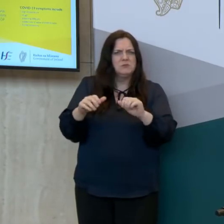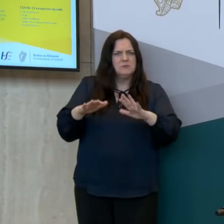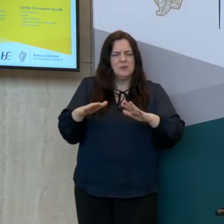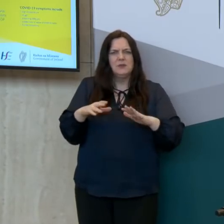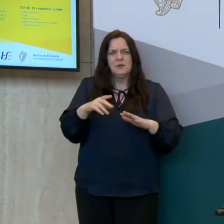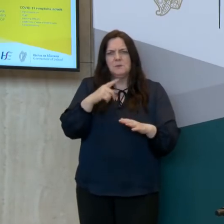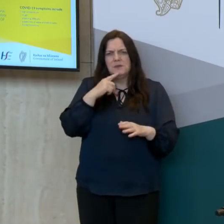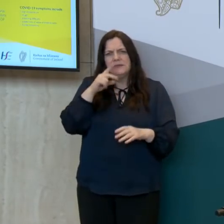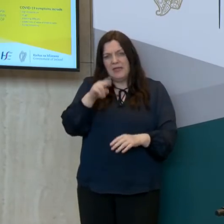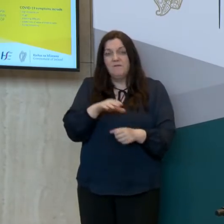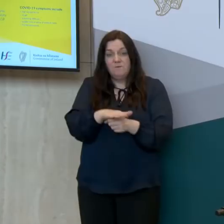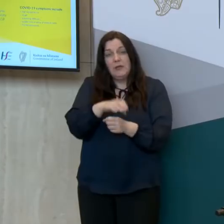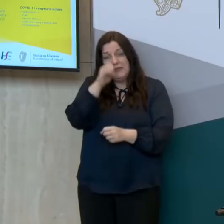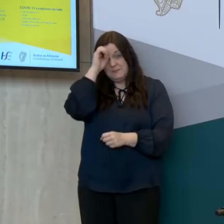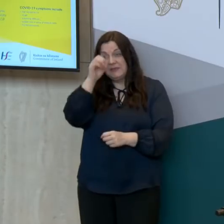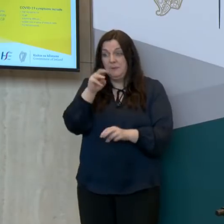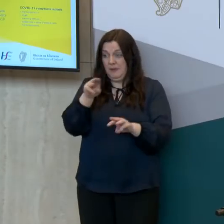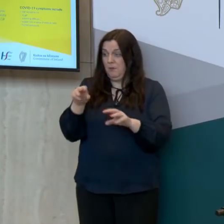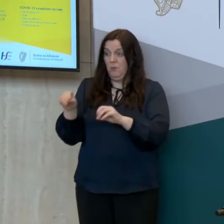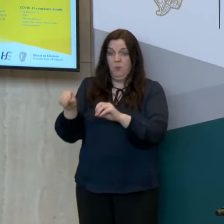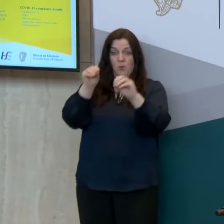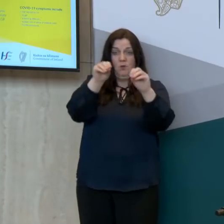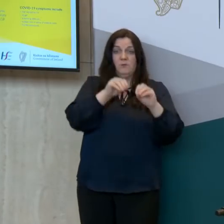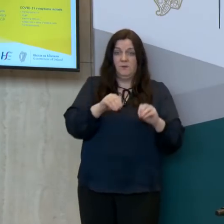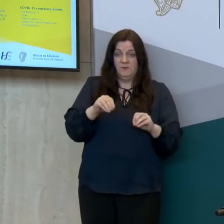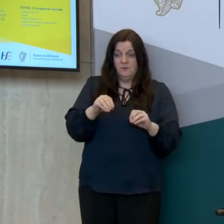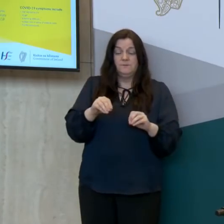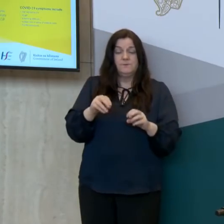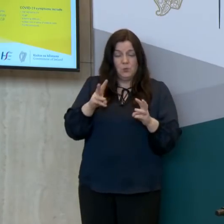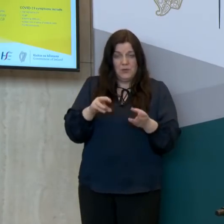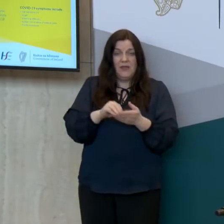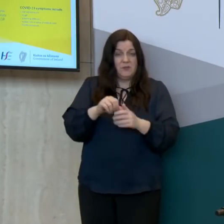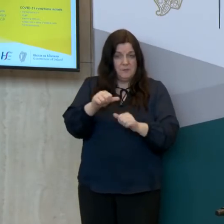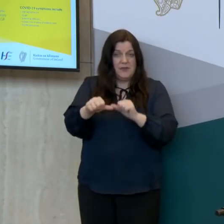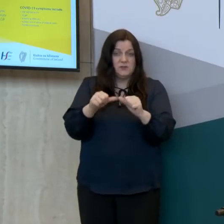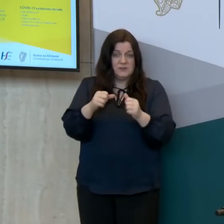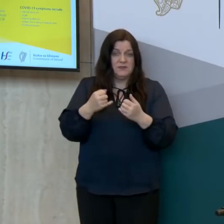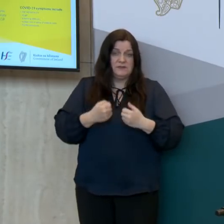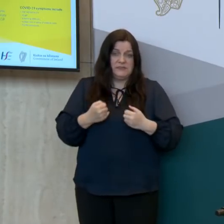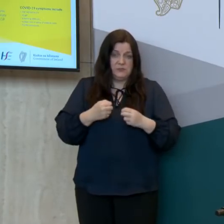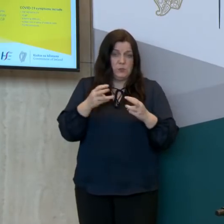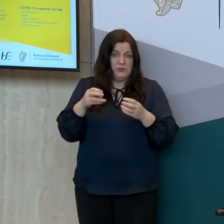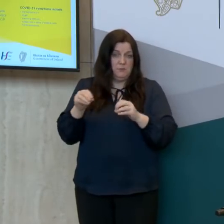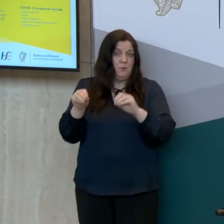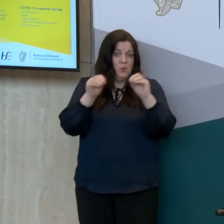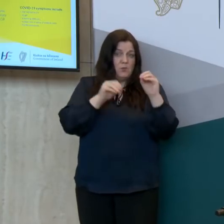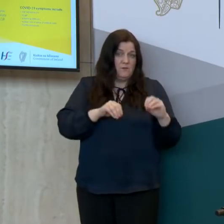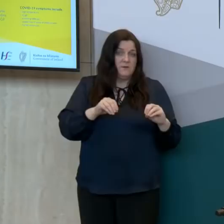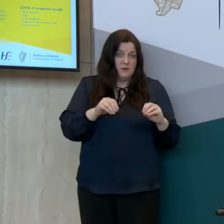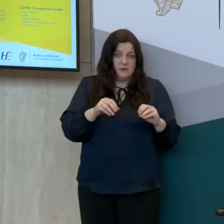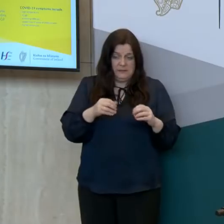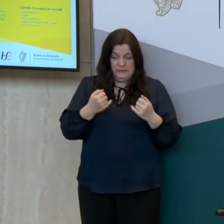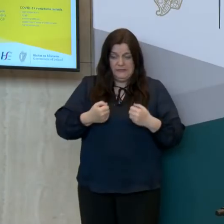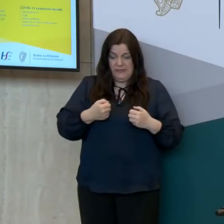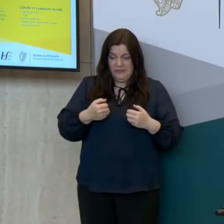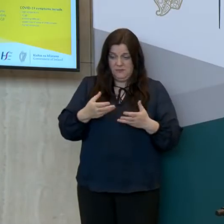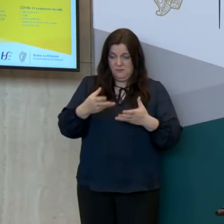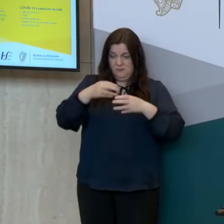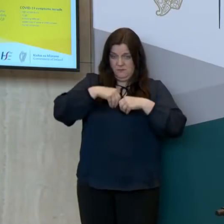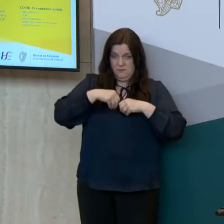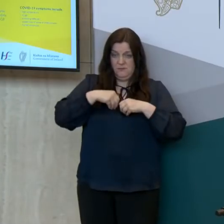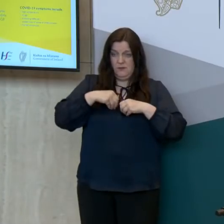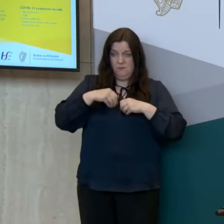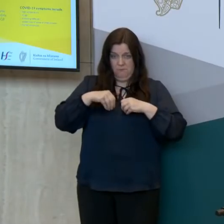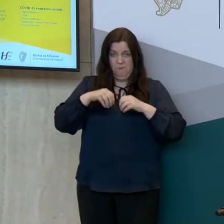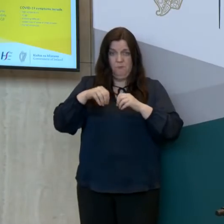can be fully expected that as people move around, the patterns of disease will move with it. The disease moves with people, and so the more movement